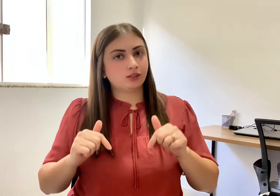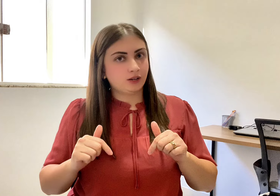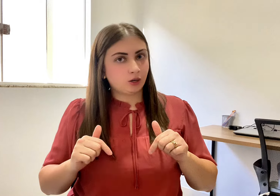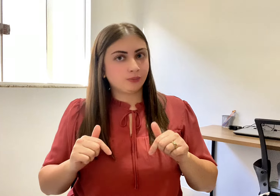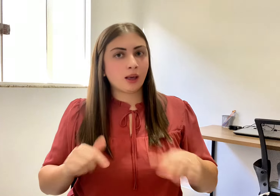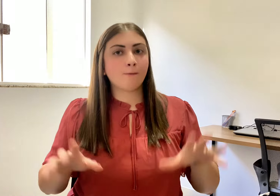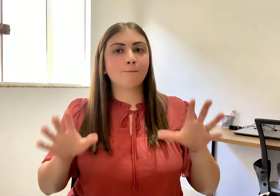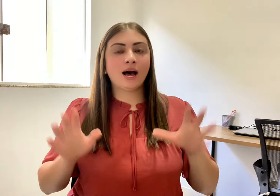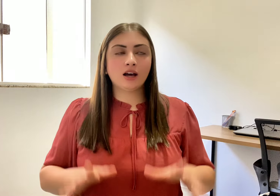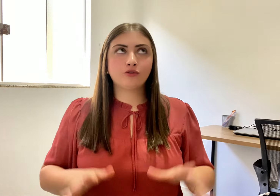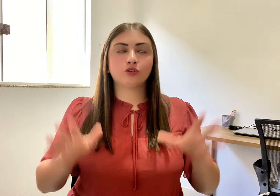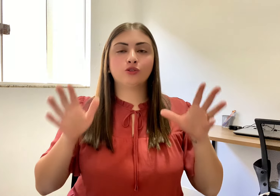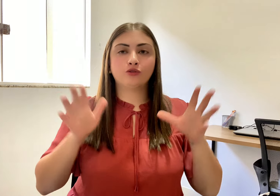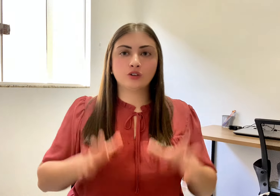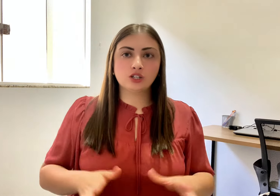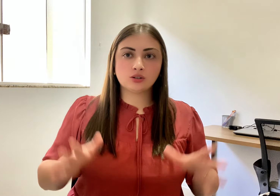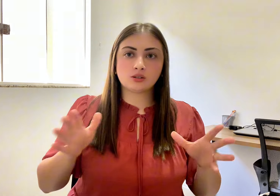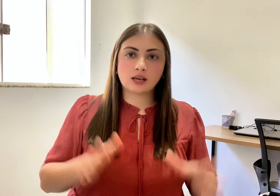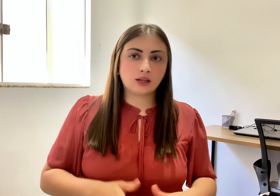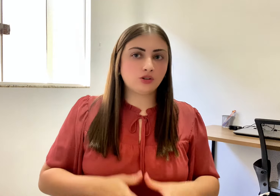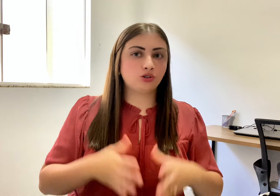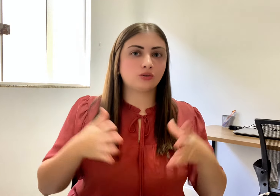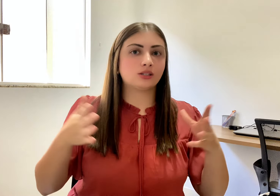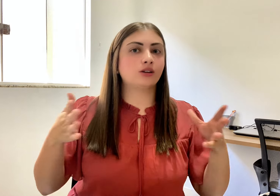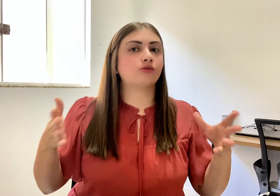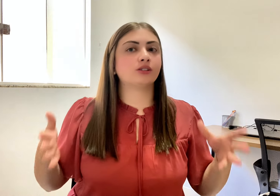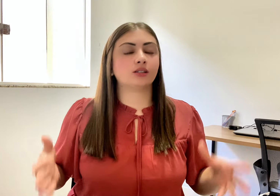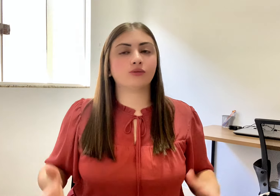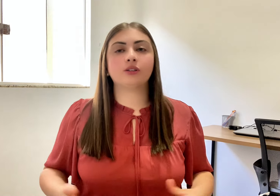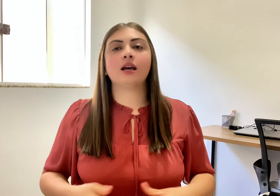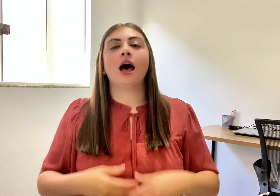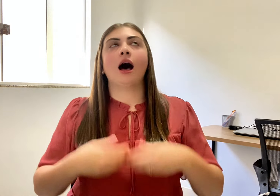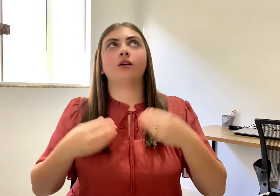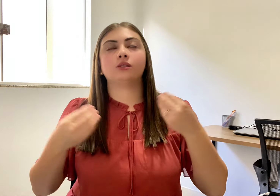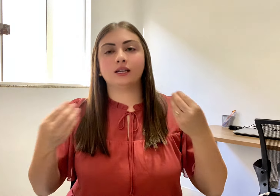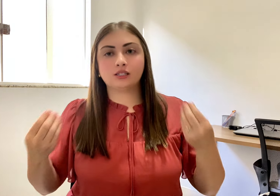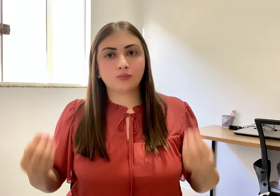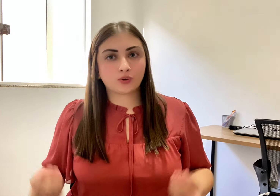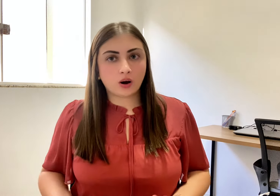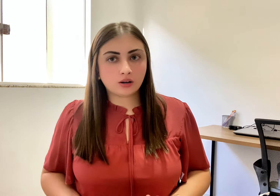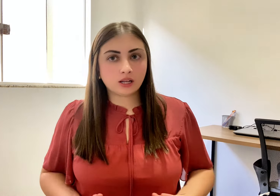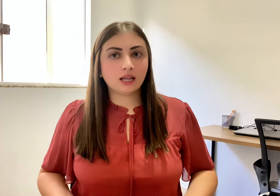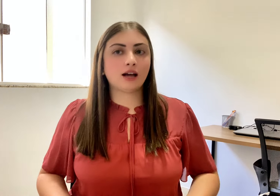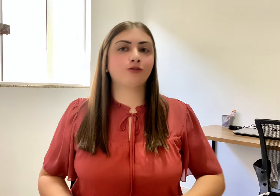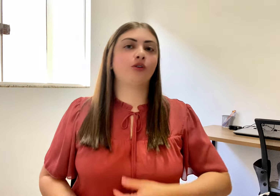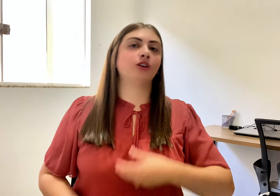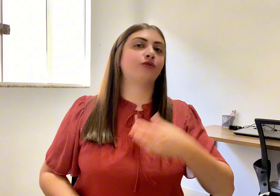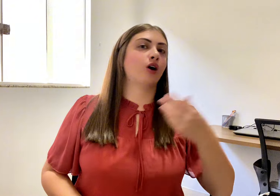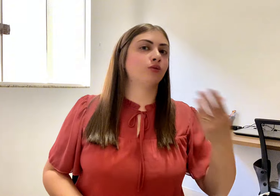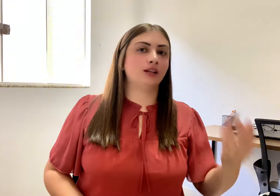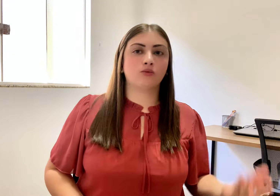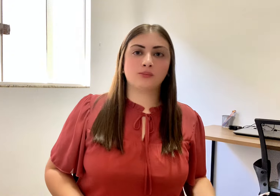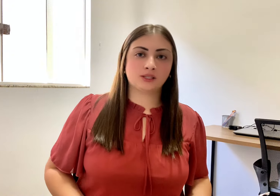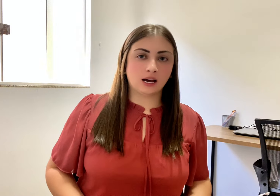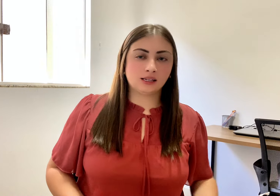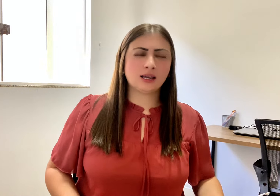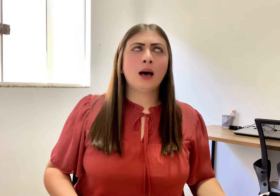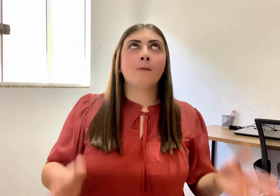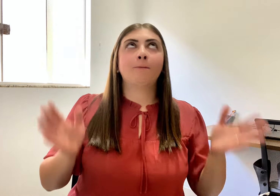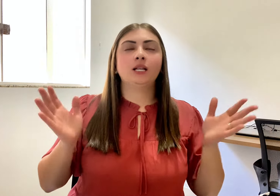video. Buying from the official site ensures that you receive the authentic product and avoid fraudulent websites.